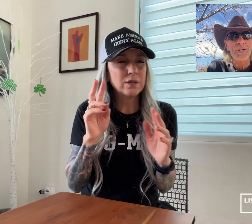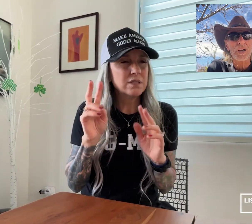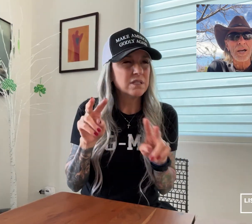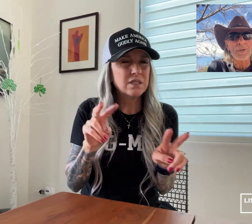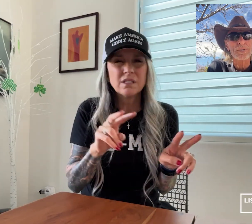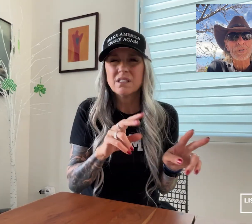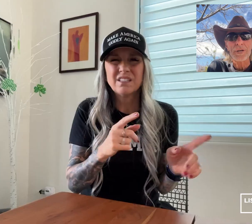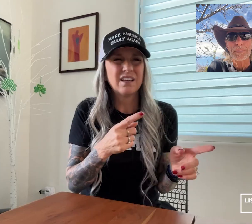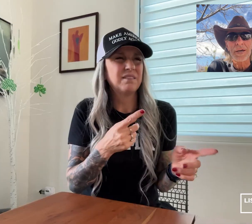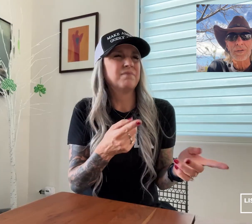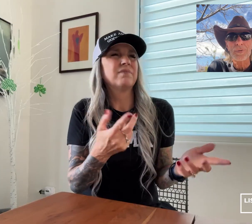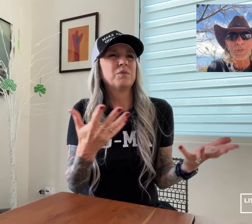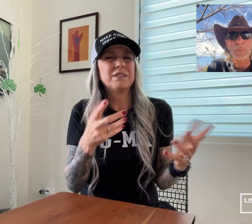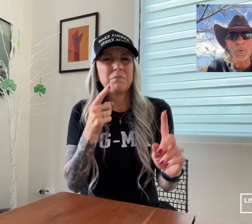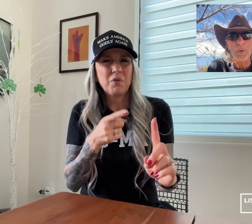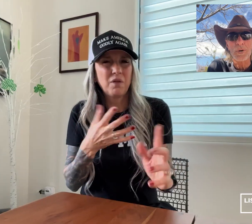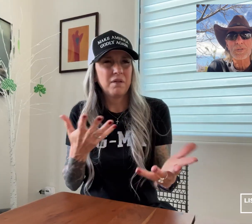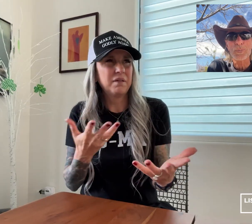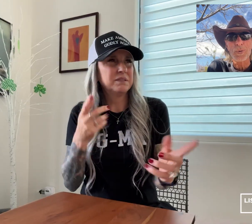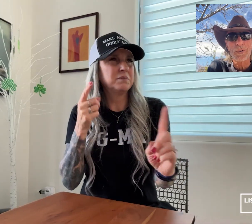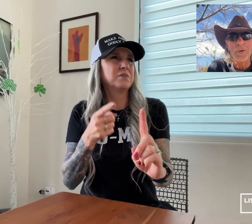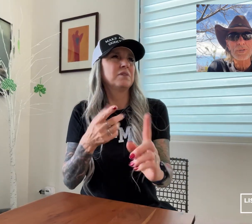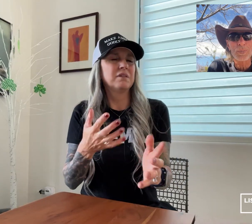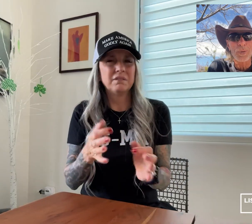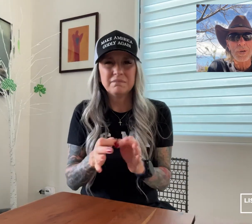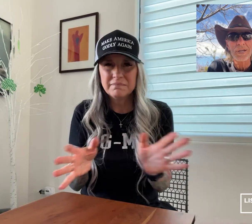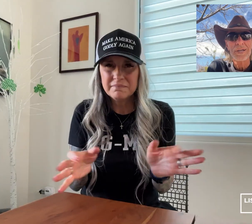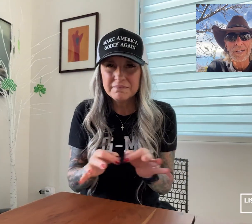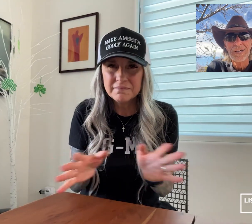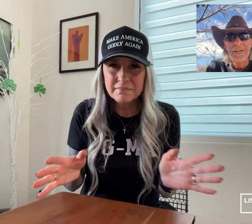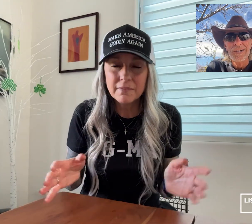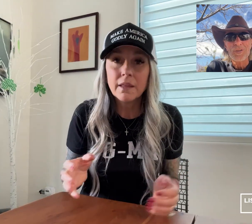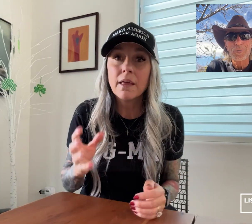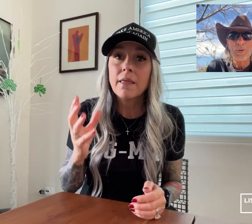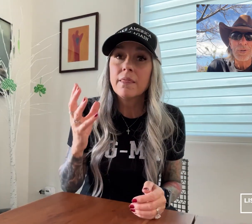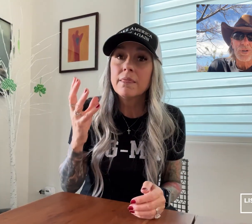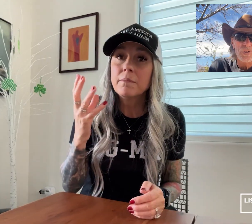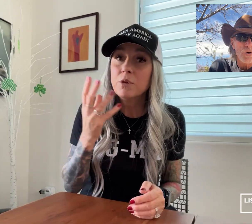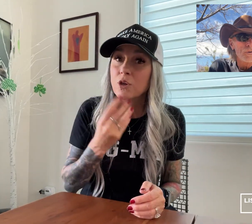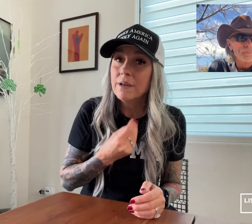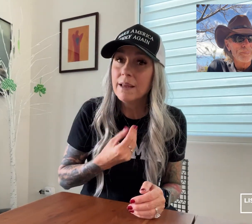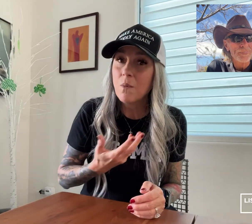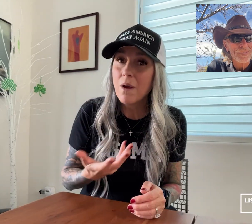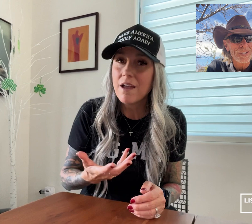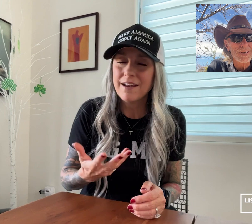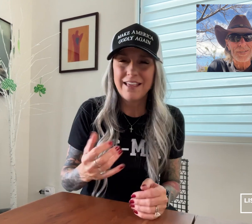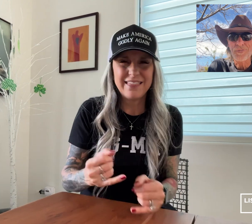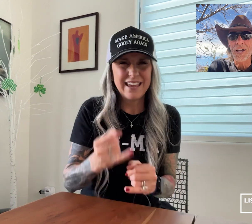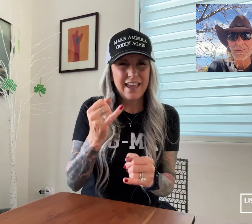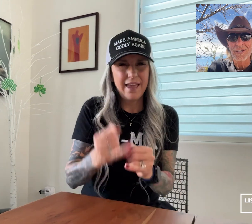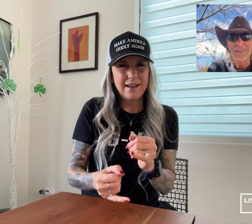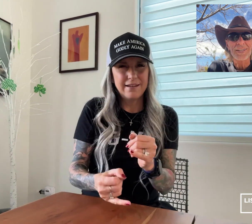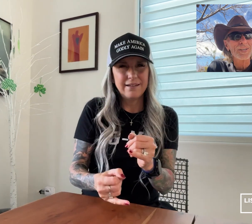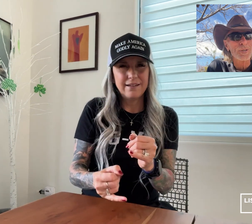at, he was like, man, what's the point? What's the point? What's the point? The beauty of it all is finally, at the end of the